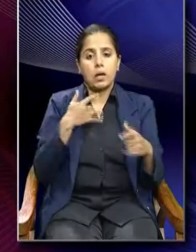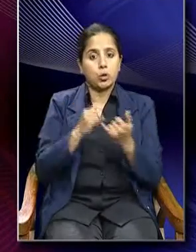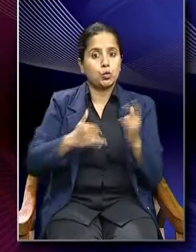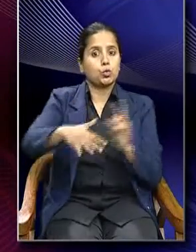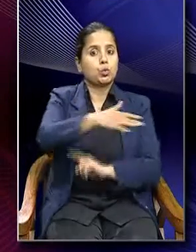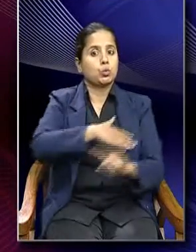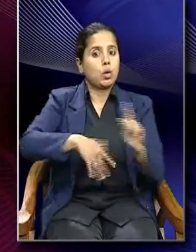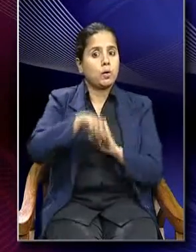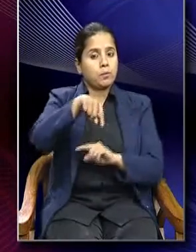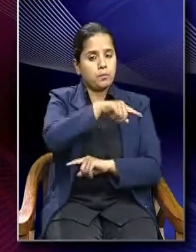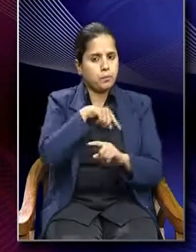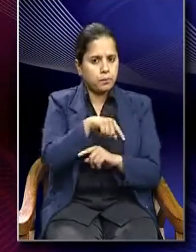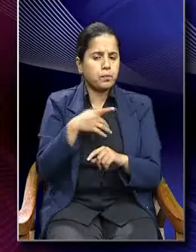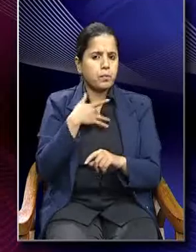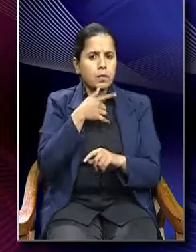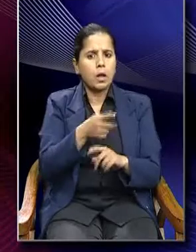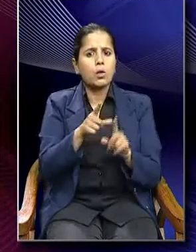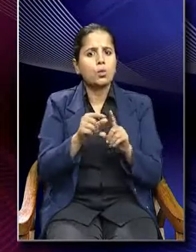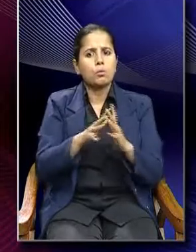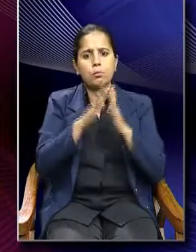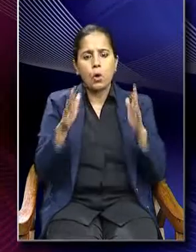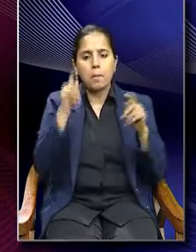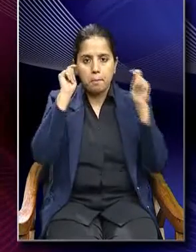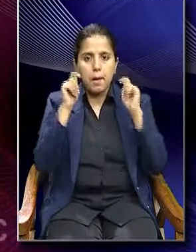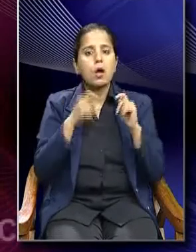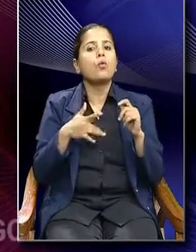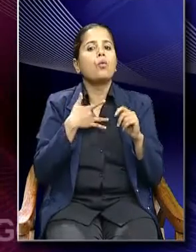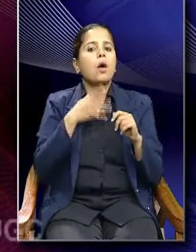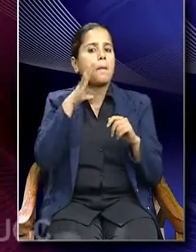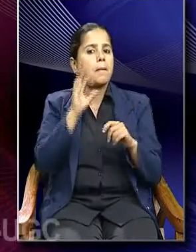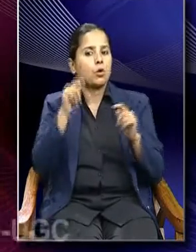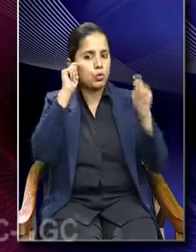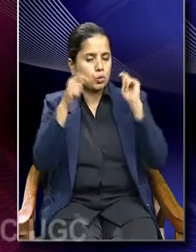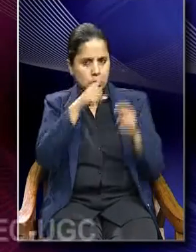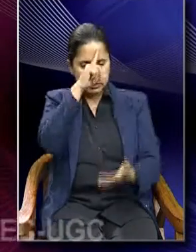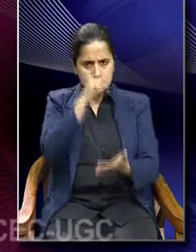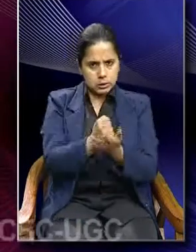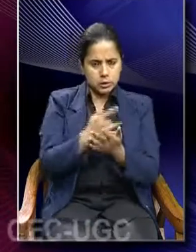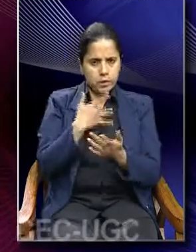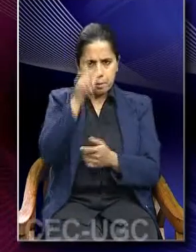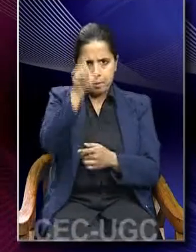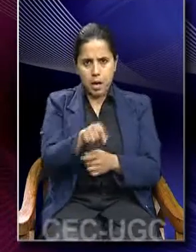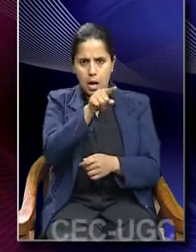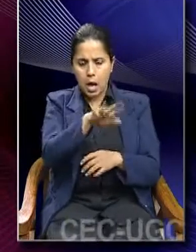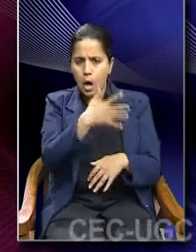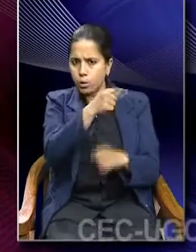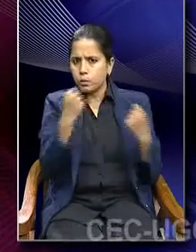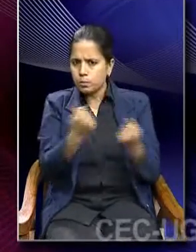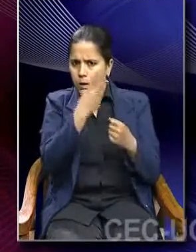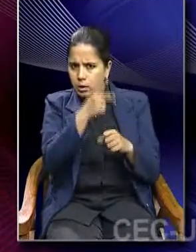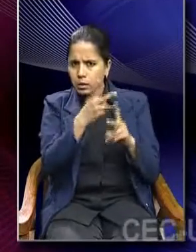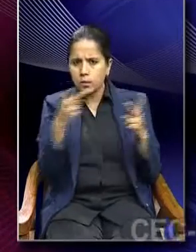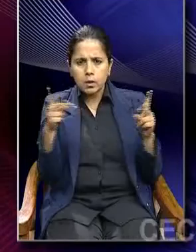society will be kind of playing an important role in deciding how individuals act, and that